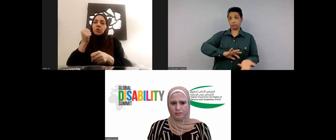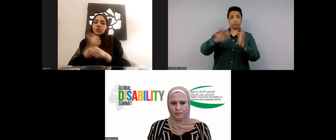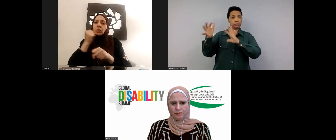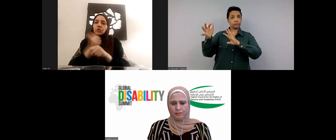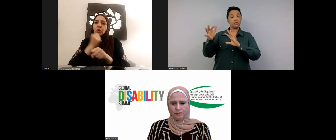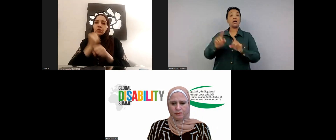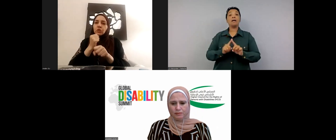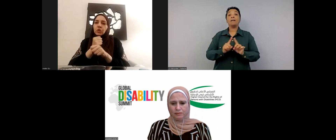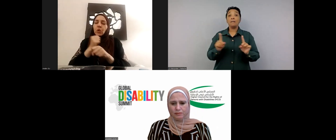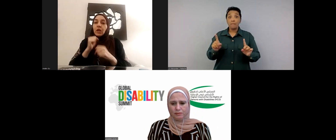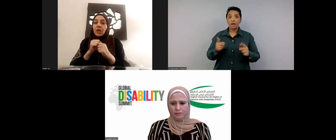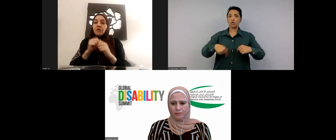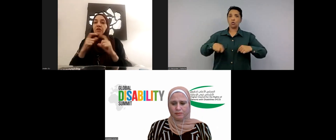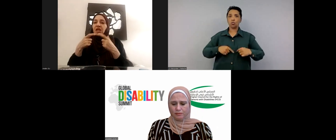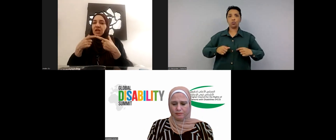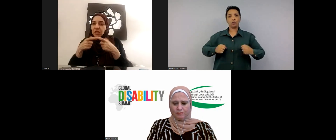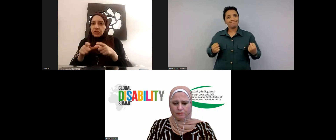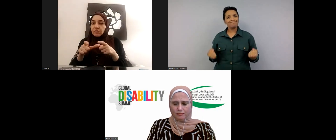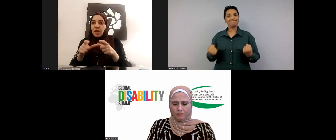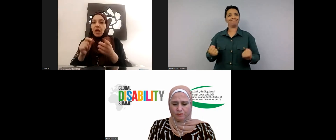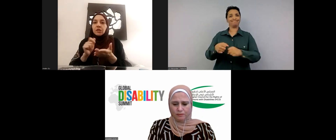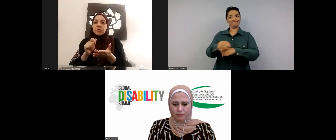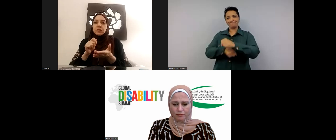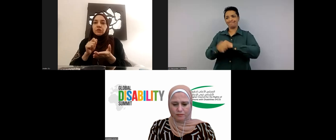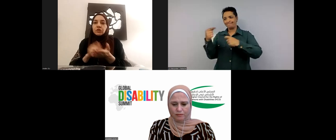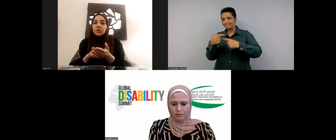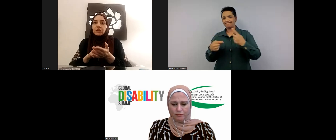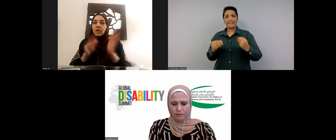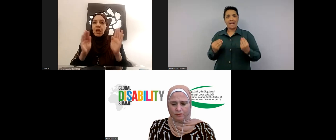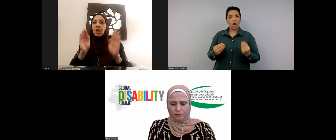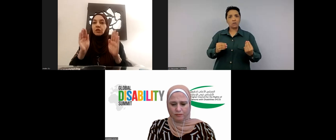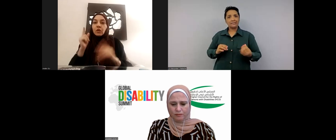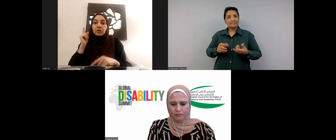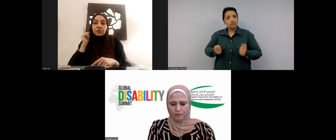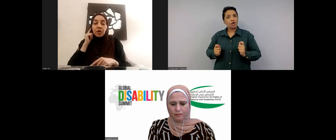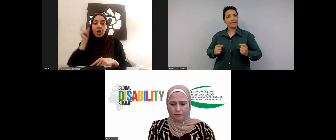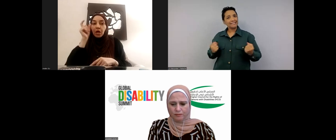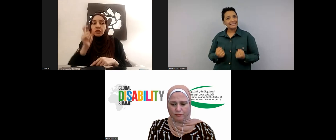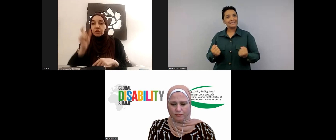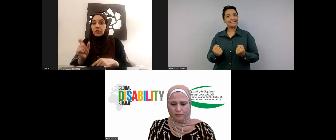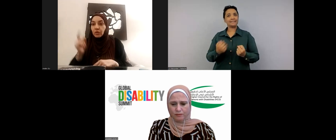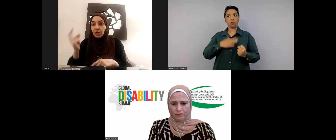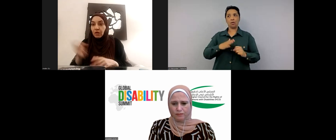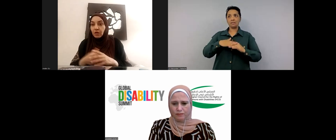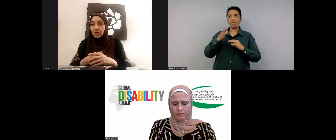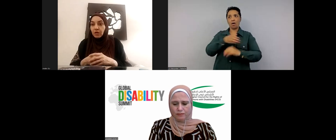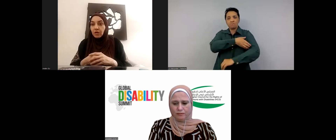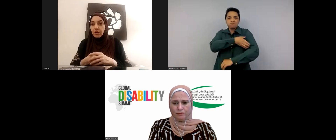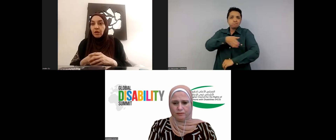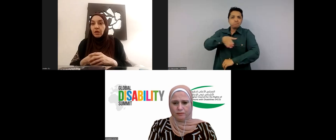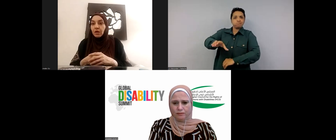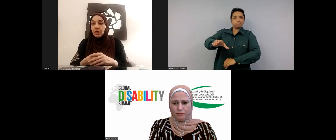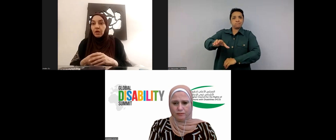efforts. We have a lot of efforts in order to give more voice and to give